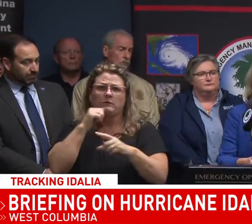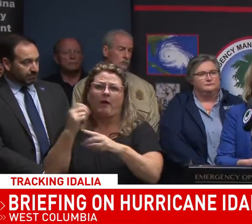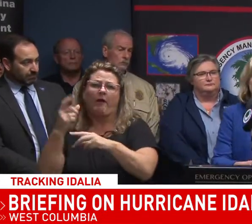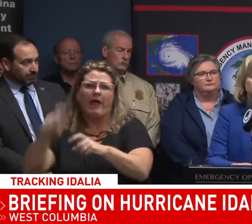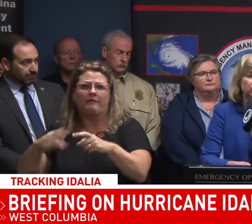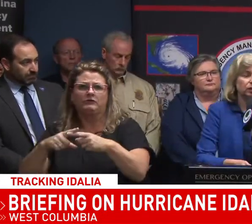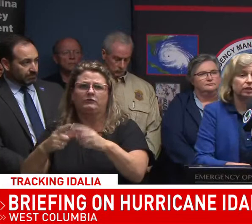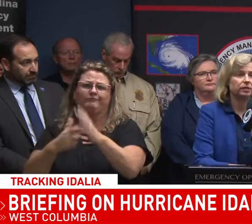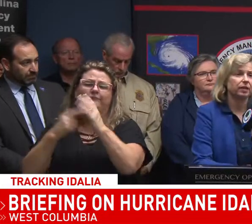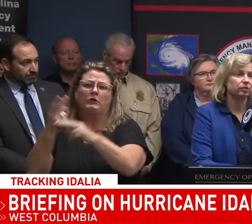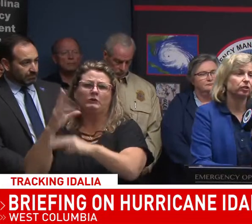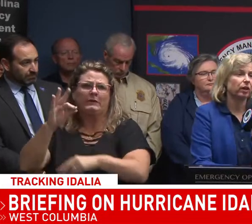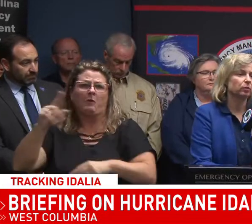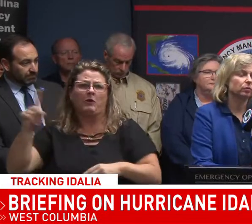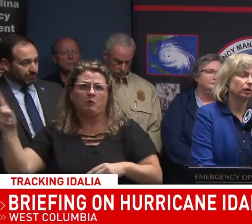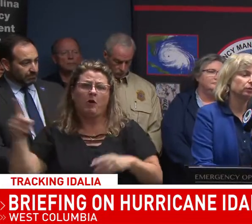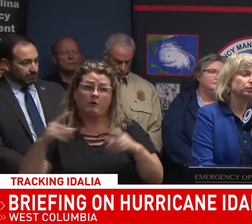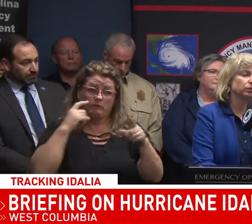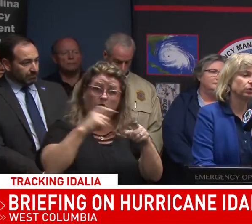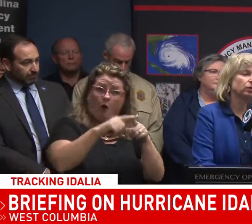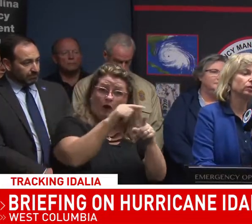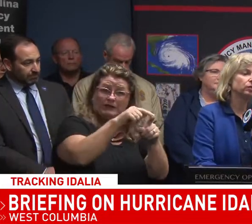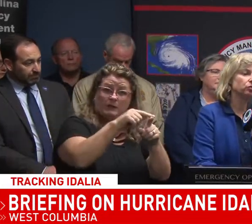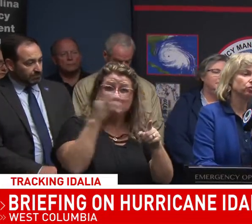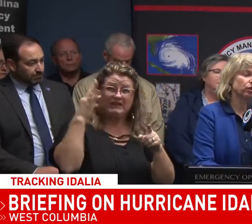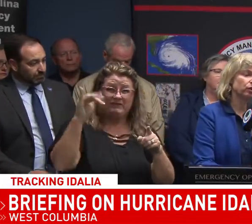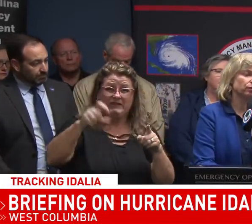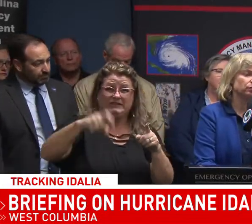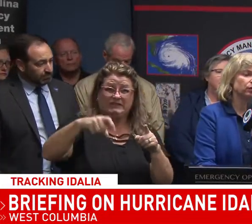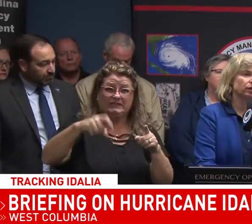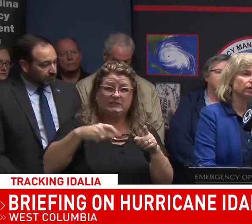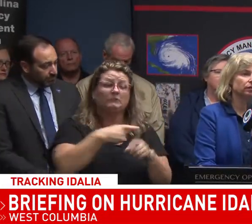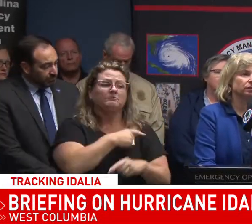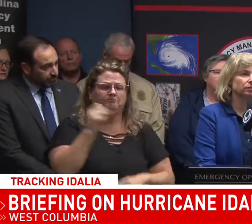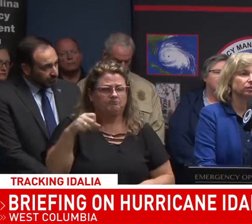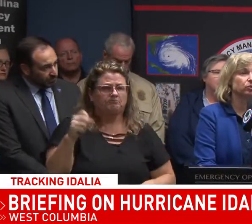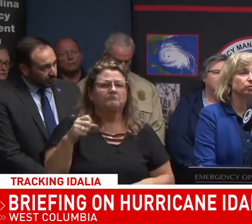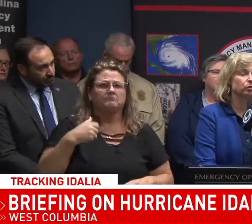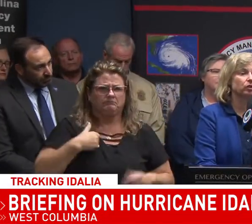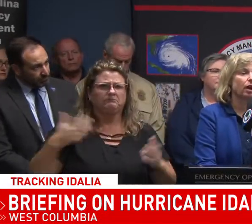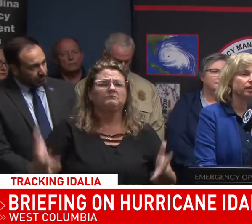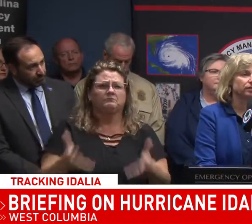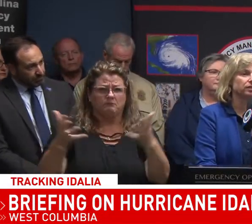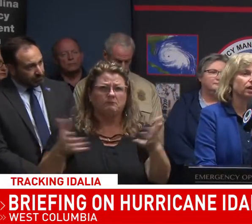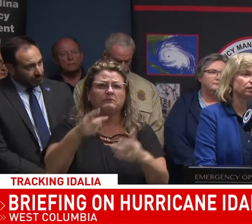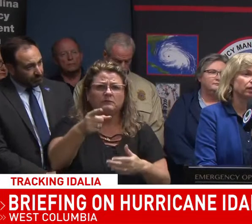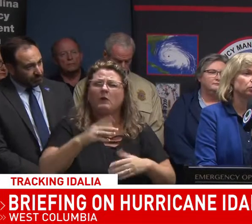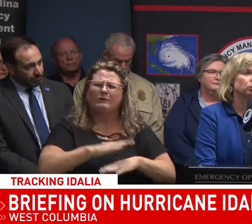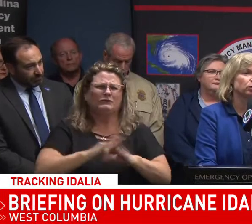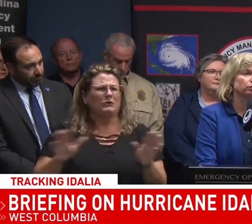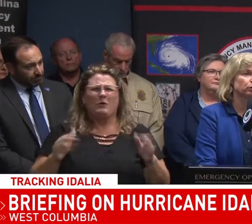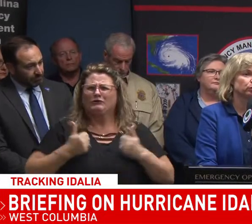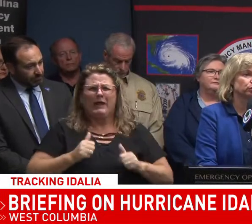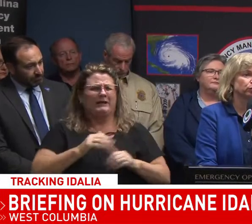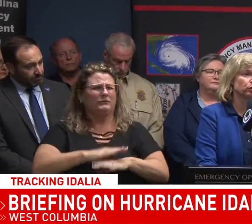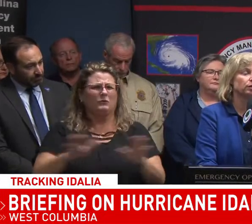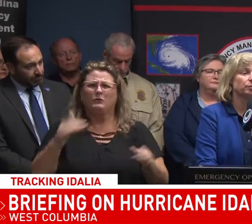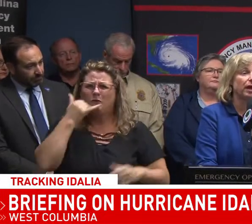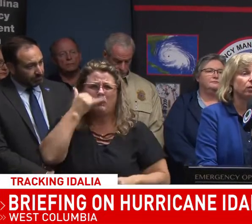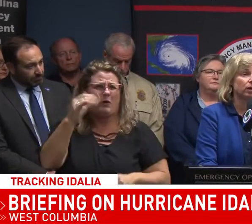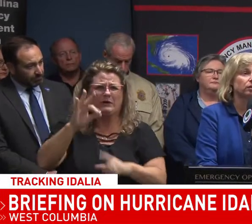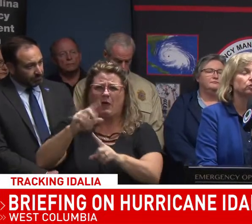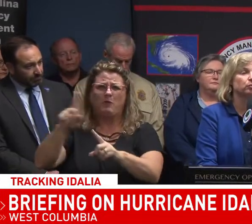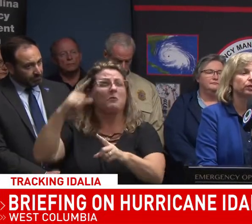services? Yes, actually, I would encourage consumers not to dial 911 for